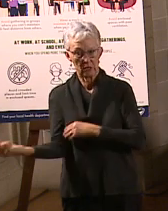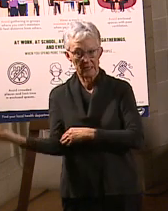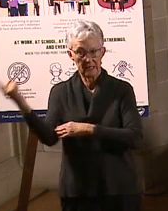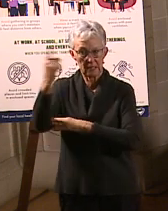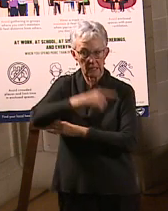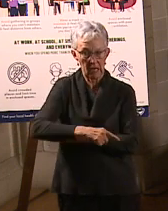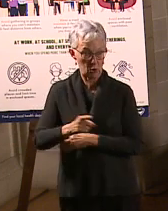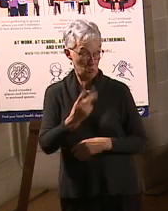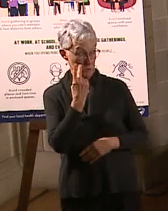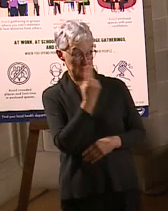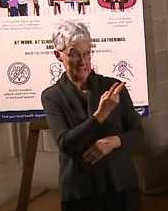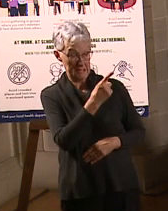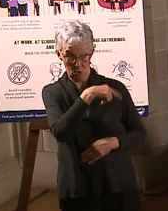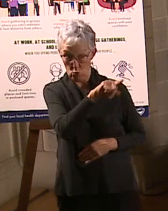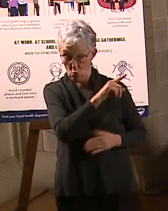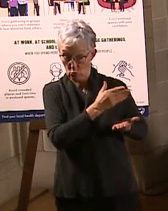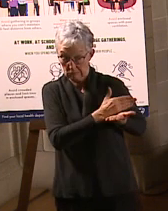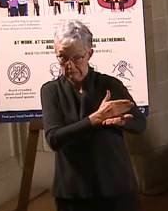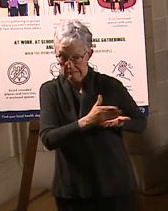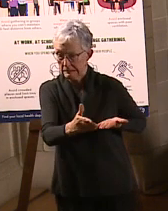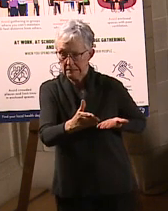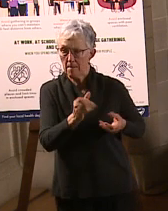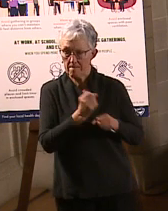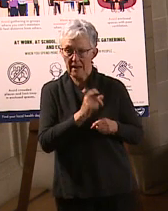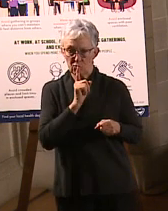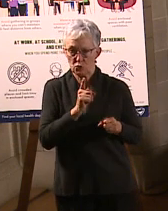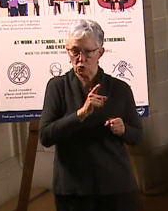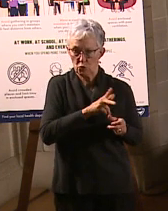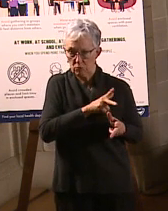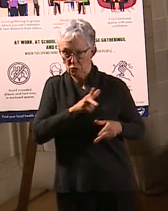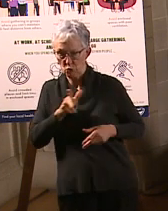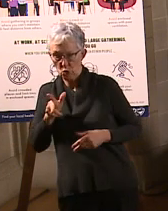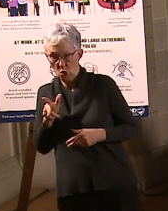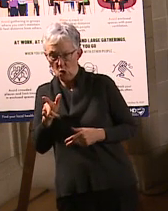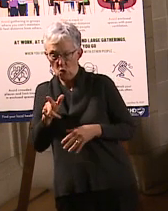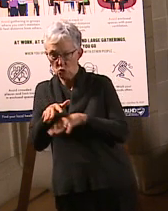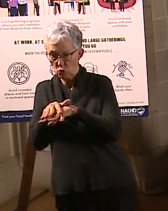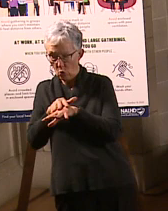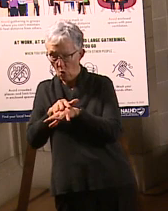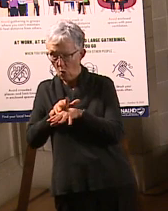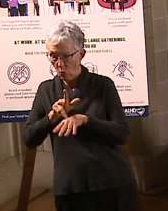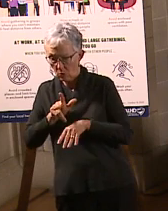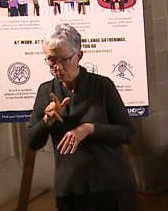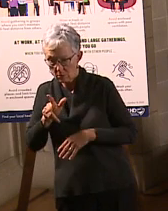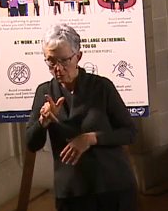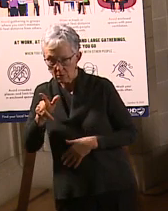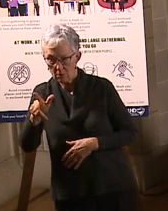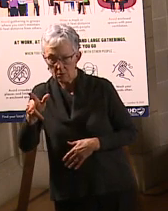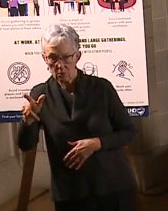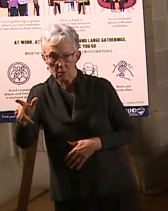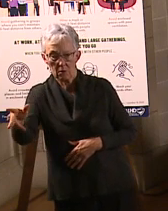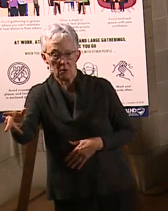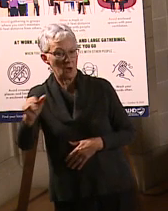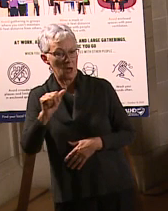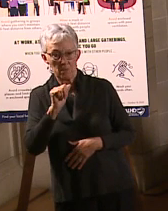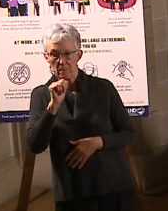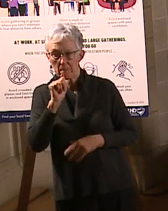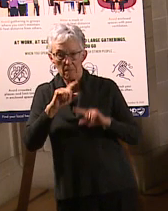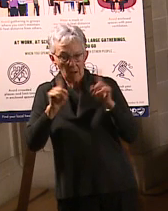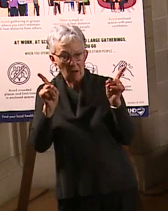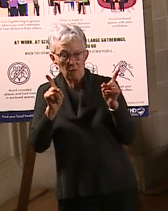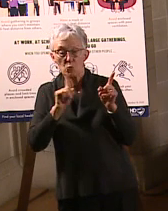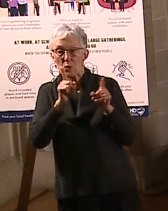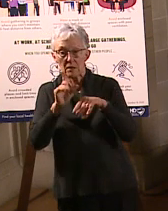these vehicles a wide berth, slow down, take your time, and do not travel unless it's